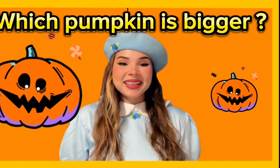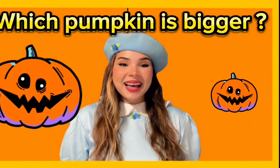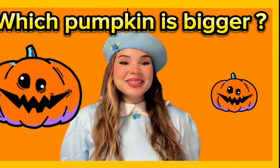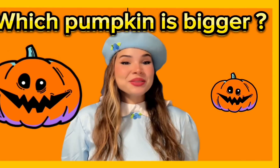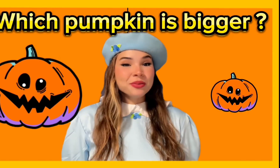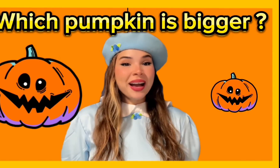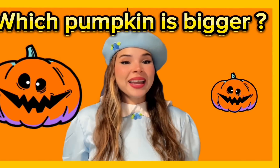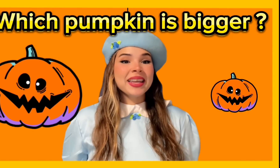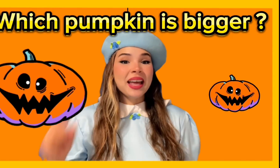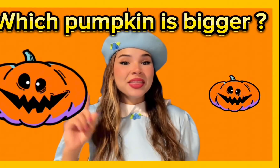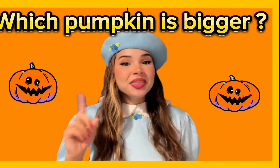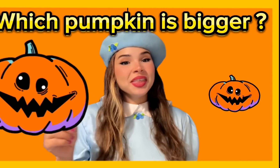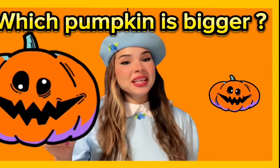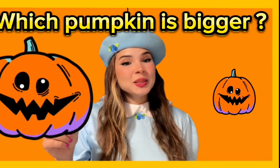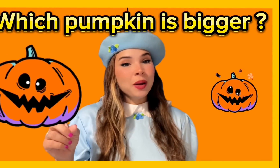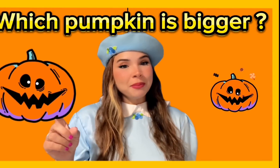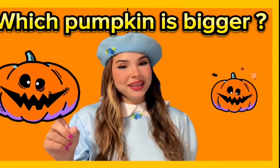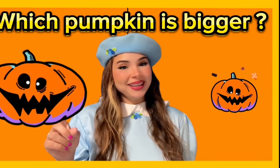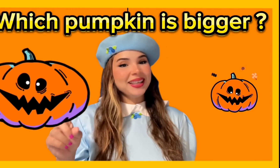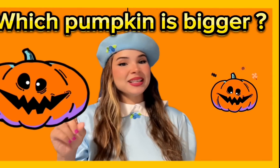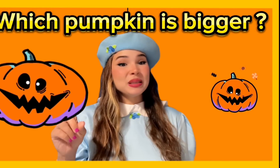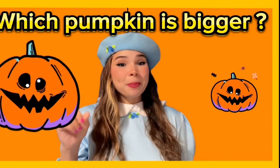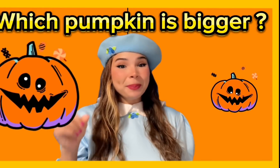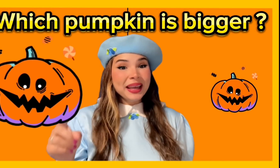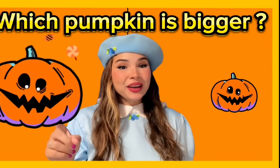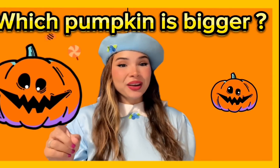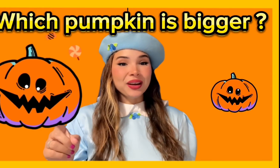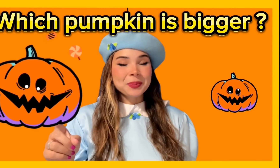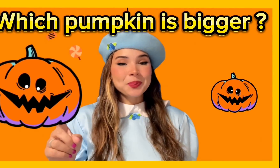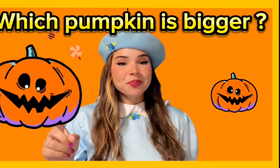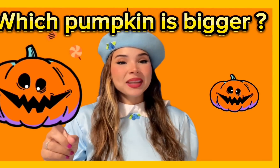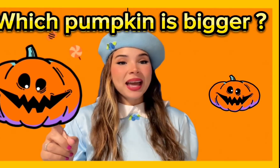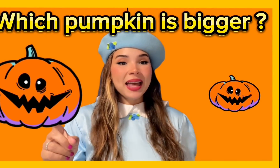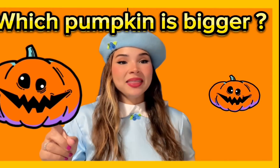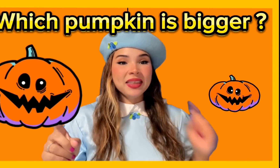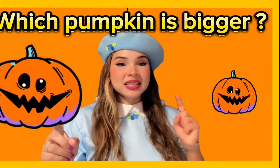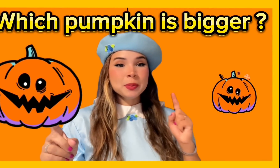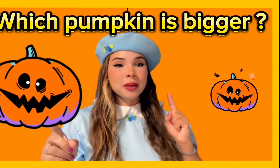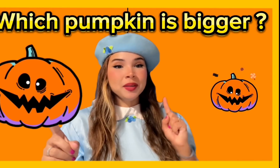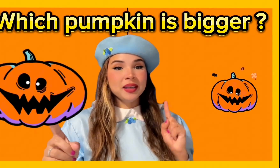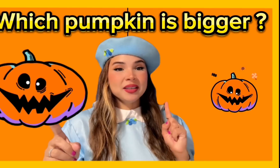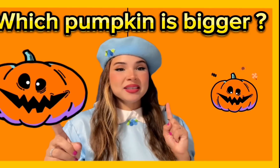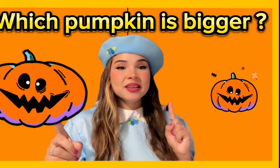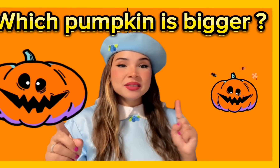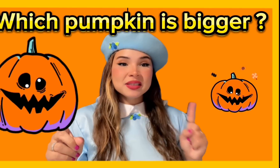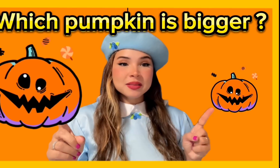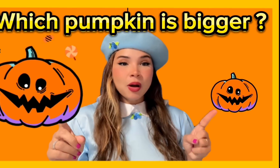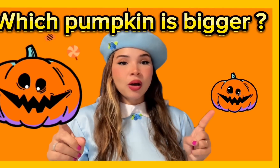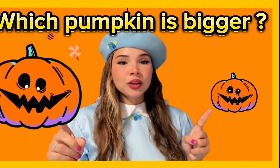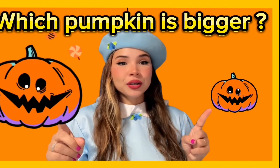That's right! This pumpkin is bigger and this pumpkin is smaller.